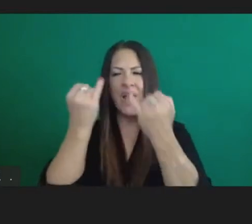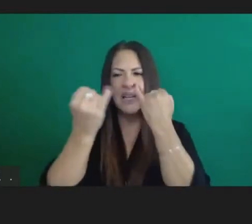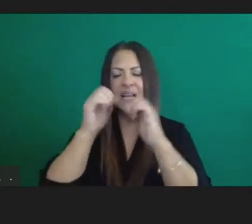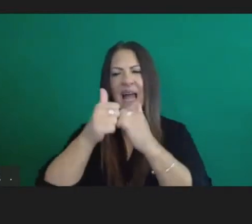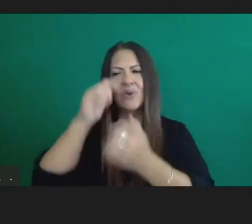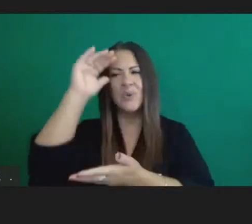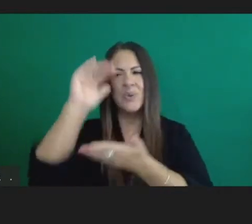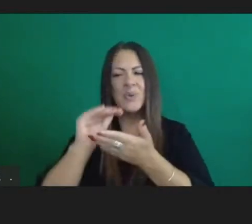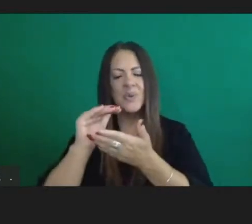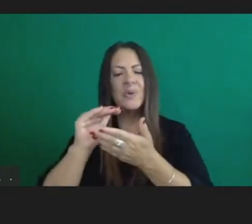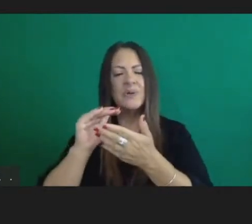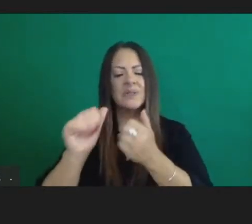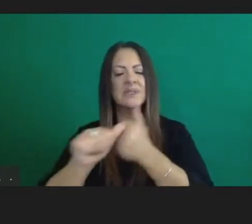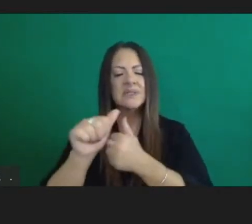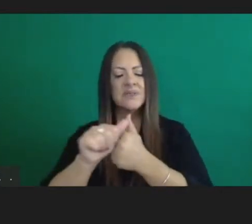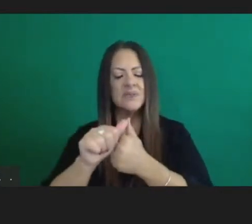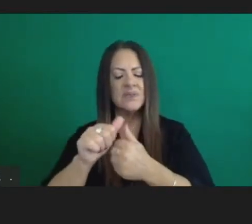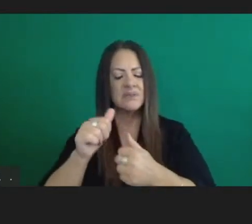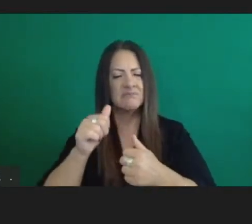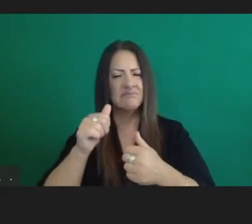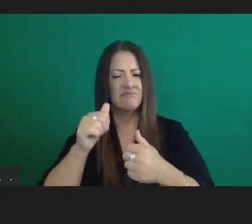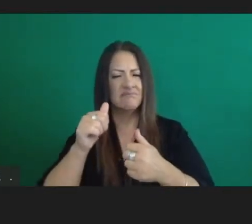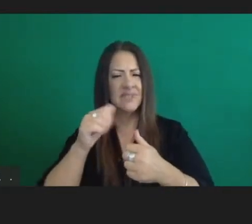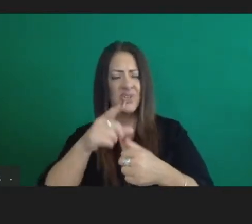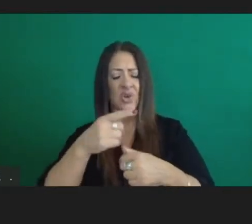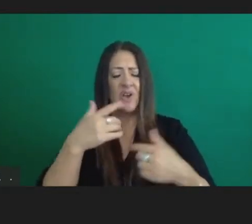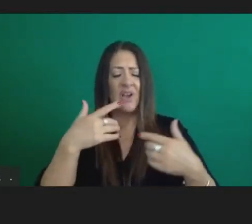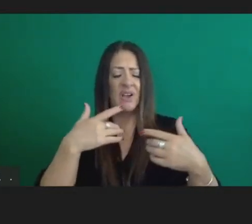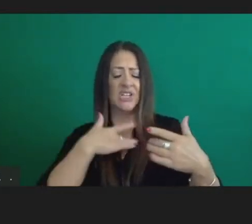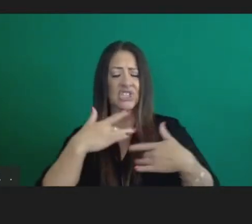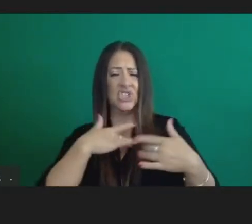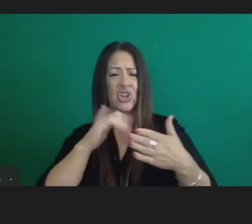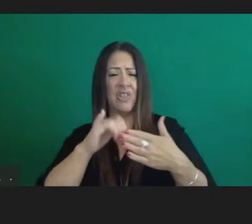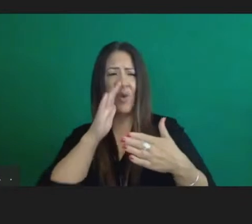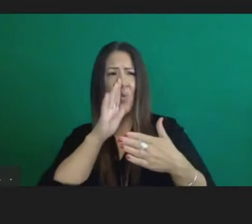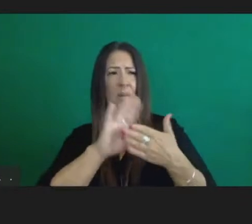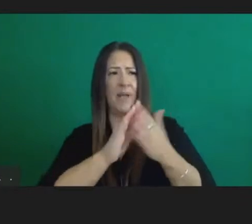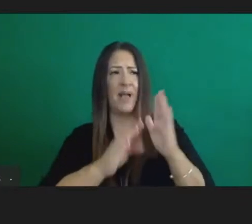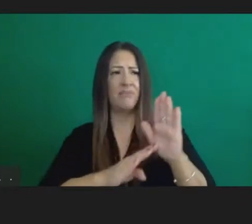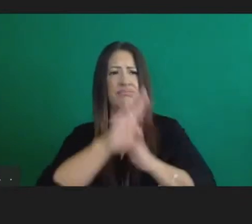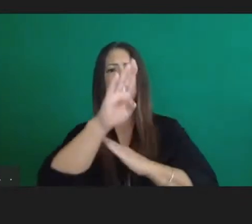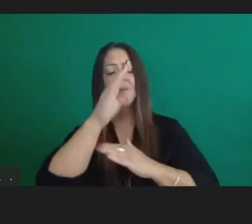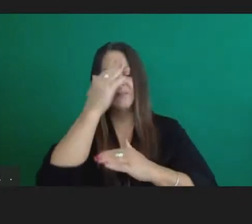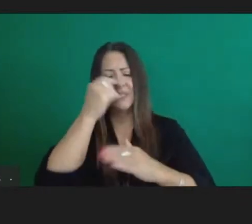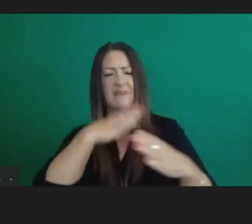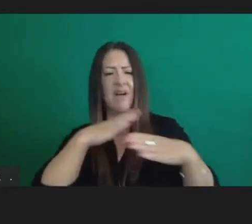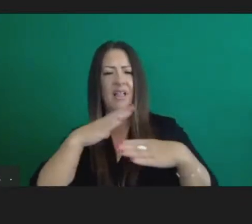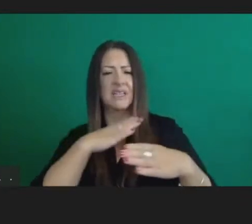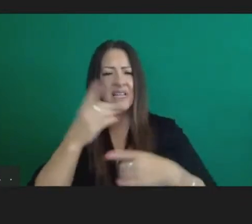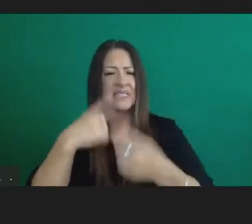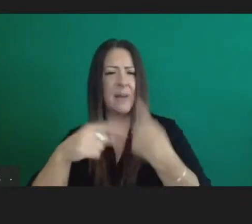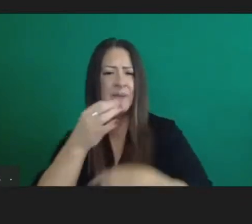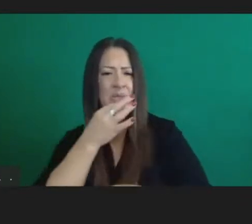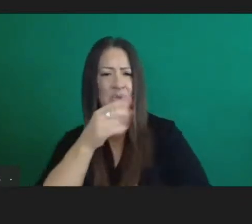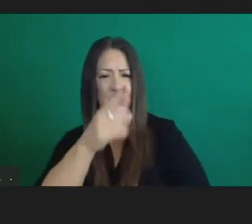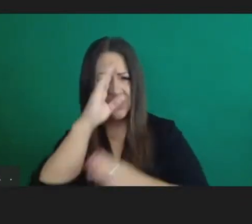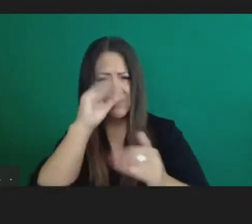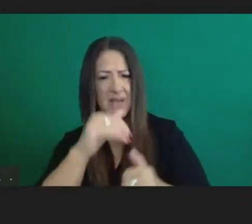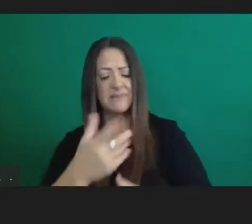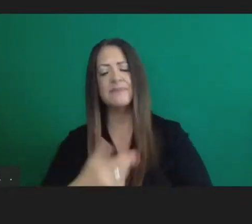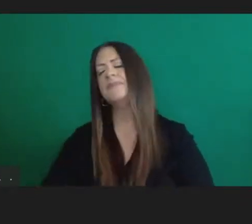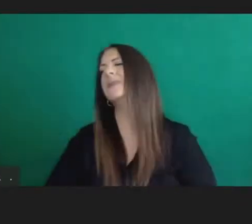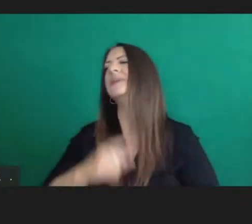after the holidays. Yeah, Angela, thank you for the question. Really important question, and you articulated it quite